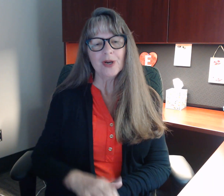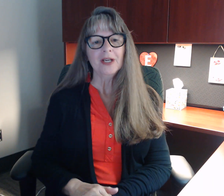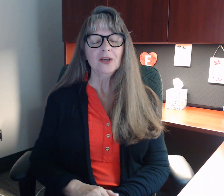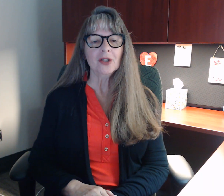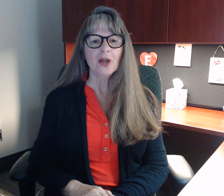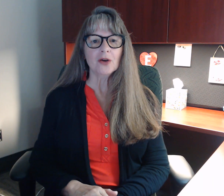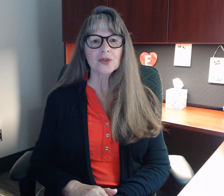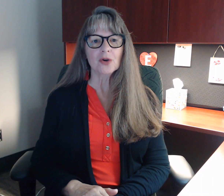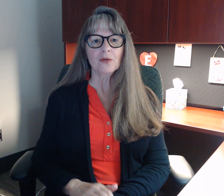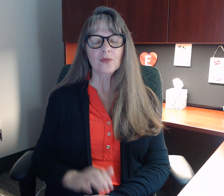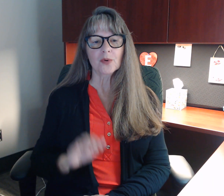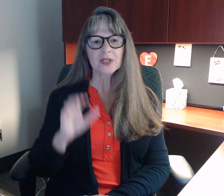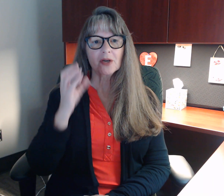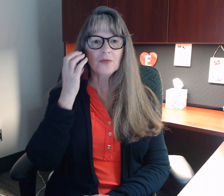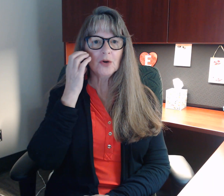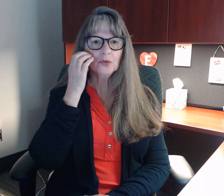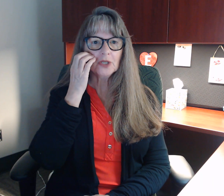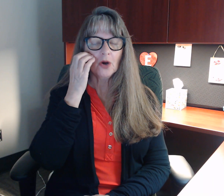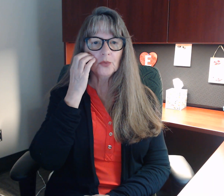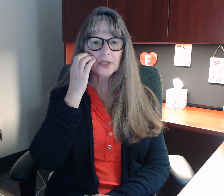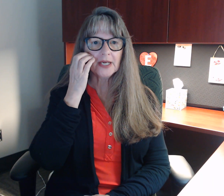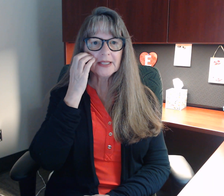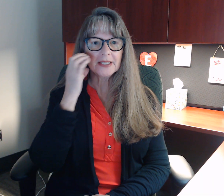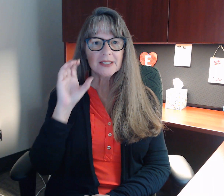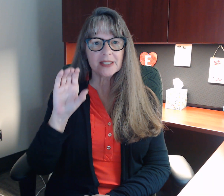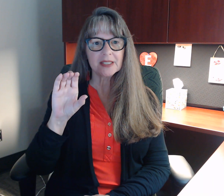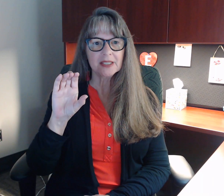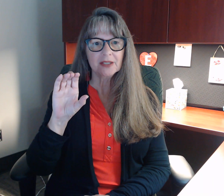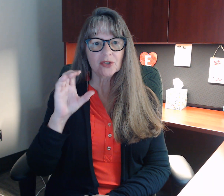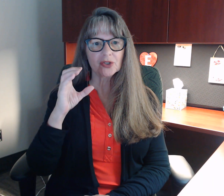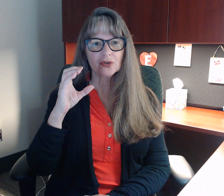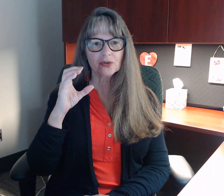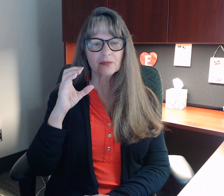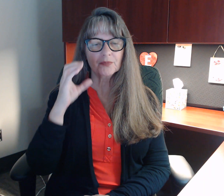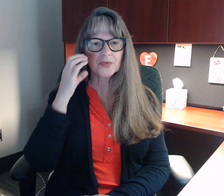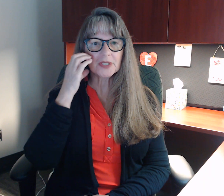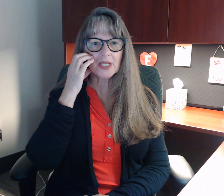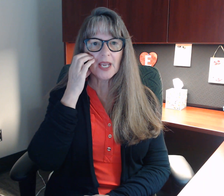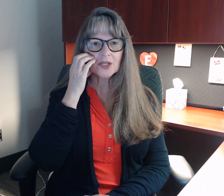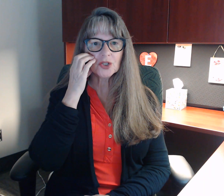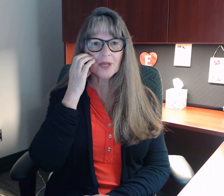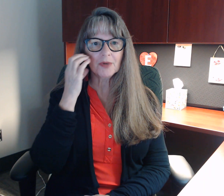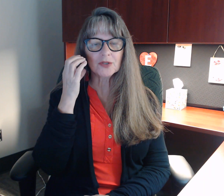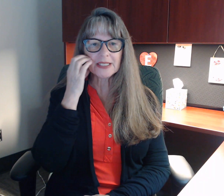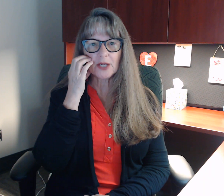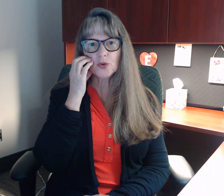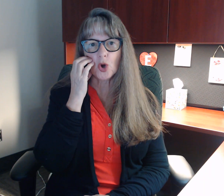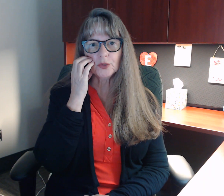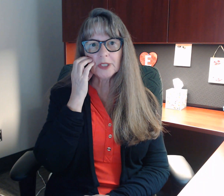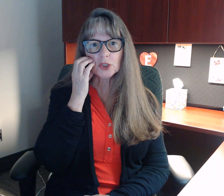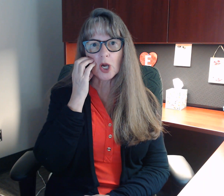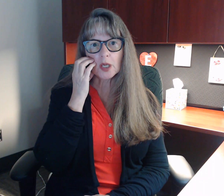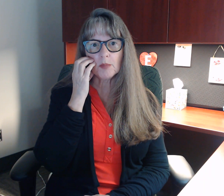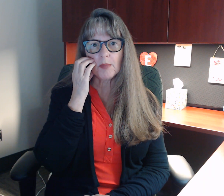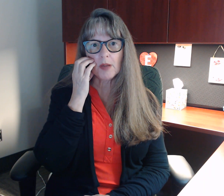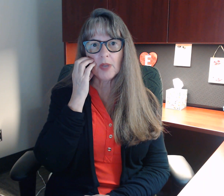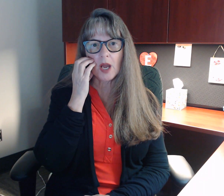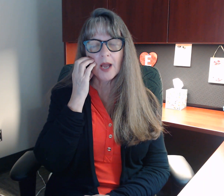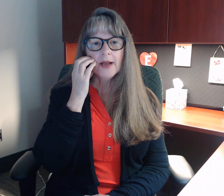You can also, for a cell phone, you can hold it like this, just your C handshake, because that's how you hold it and talk, blah, blah, blah.